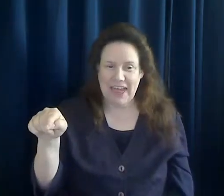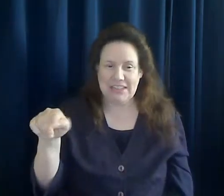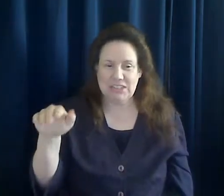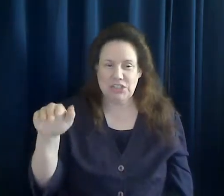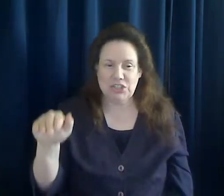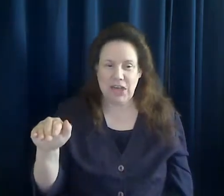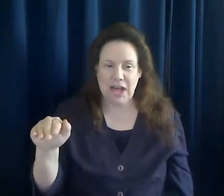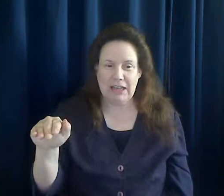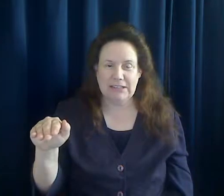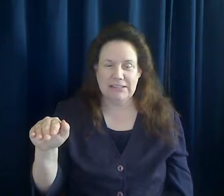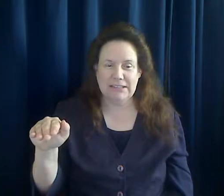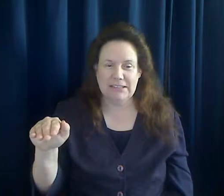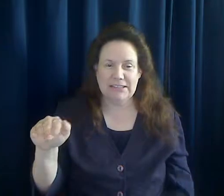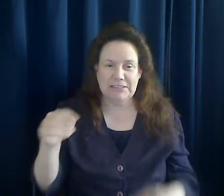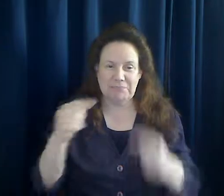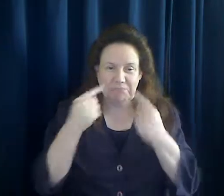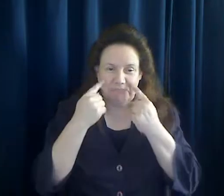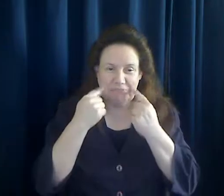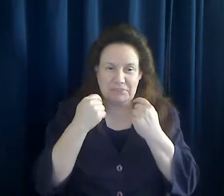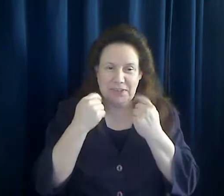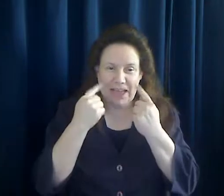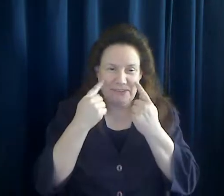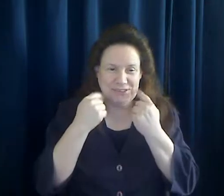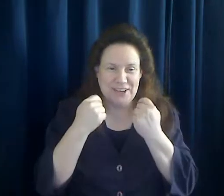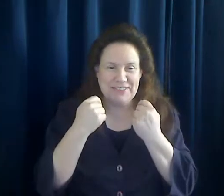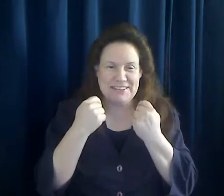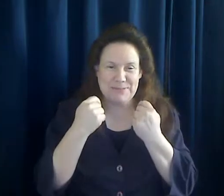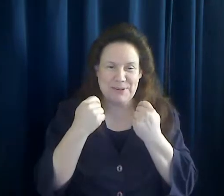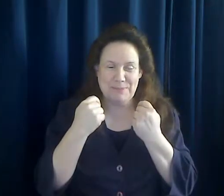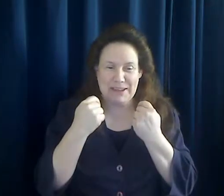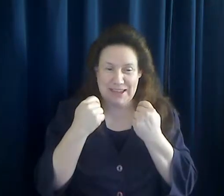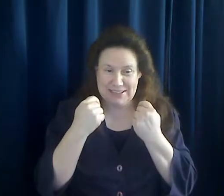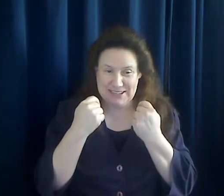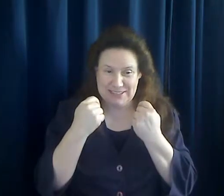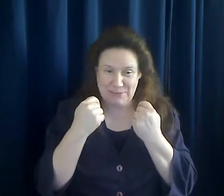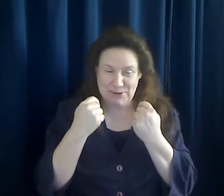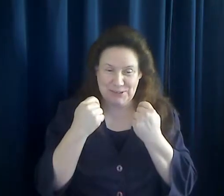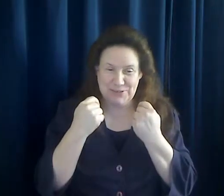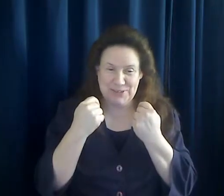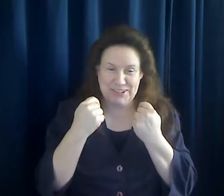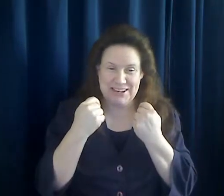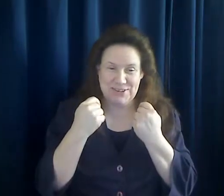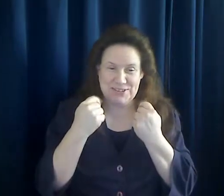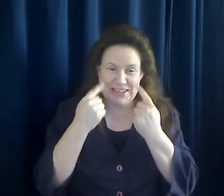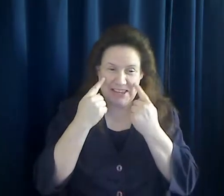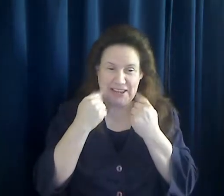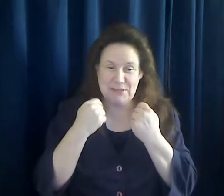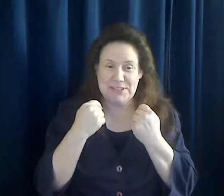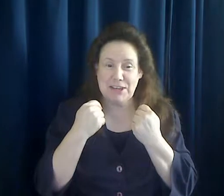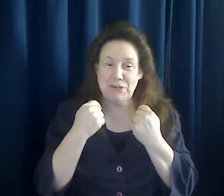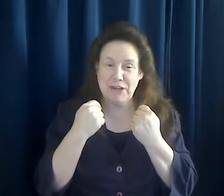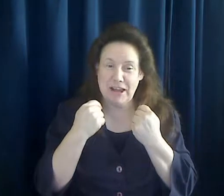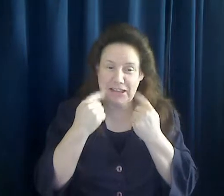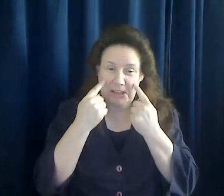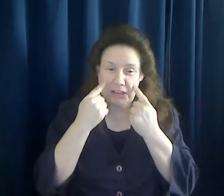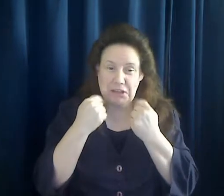That child, I haven't taught this, but by context, I'm wondering if you can understand. I was saying crying